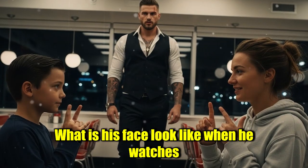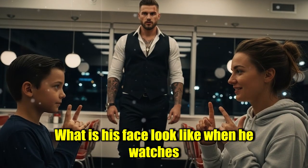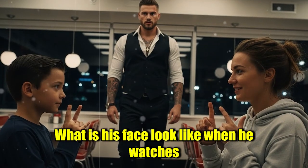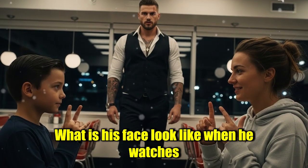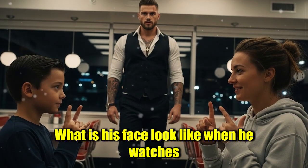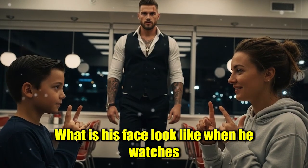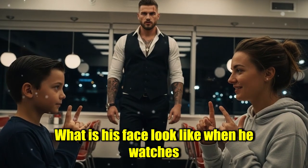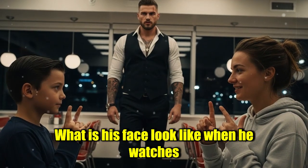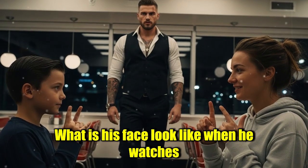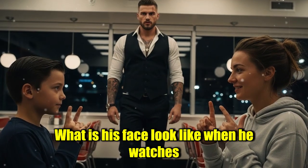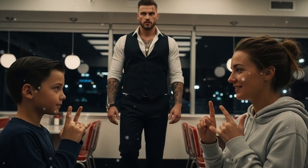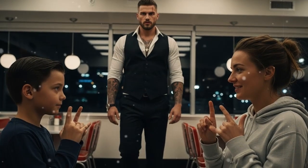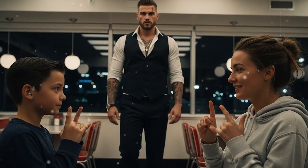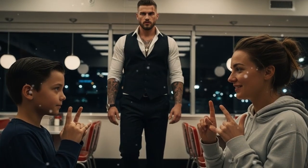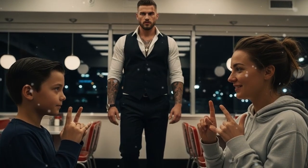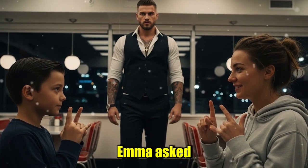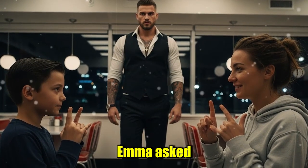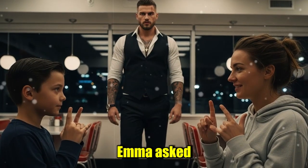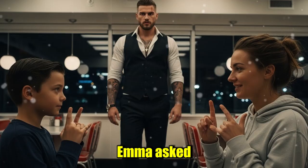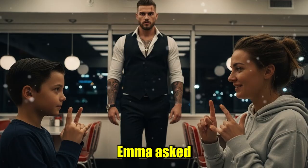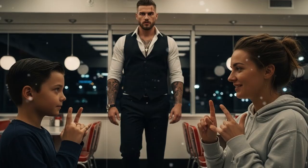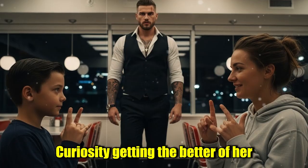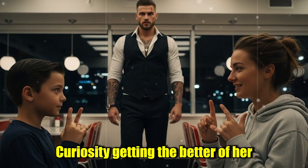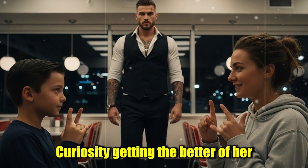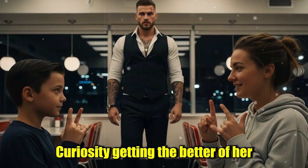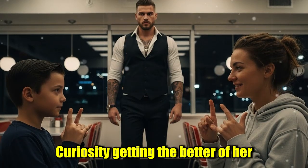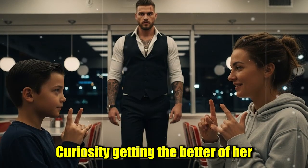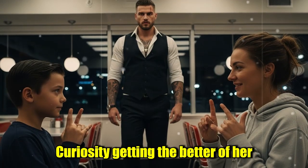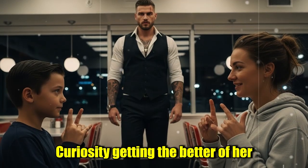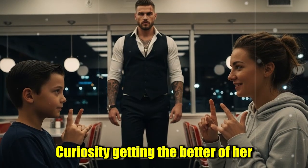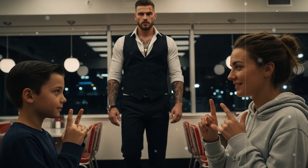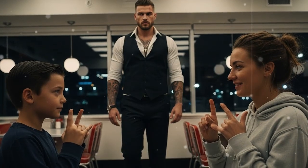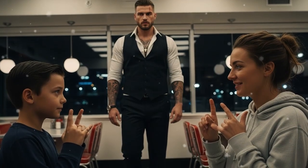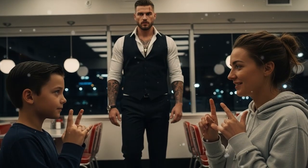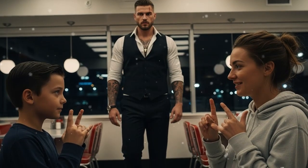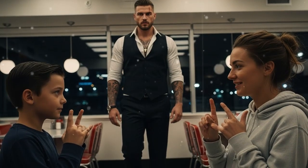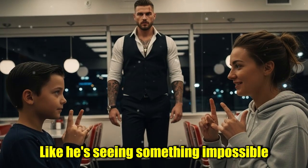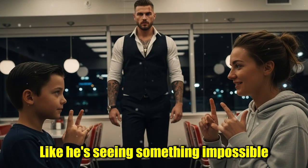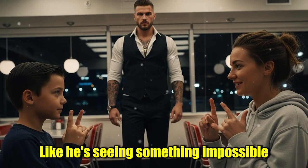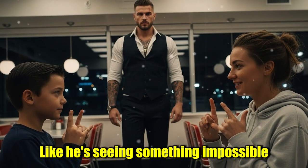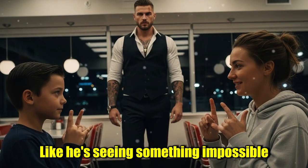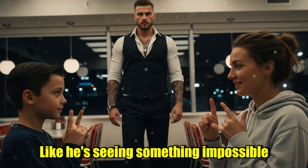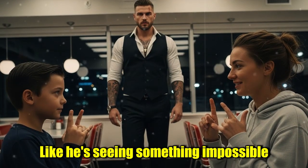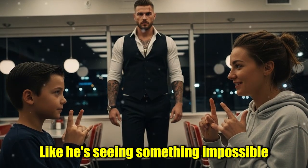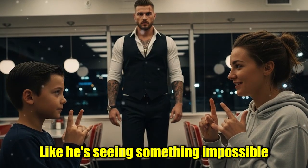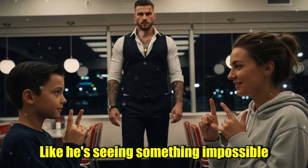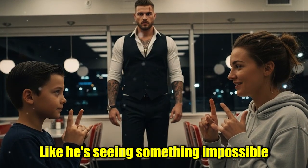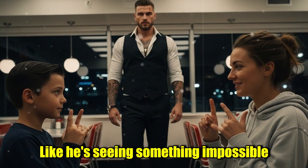his face look like when he watches?" Emma asked, curiosity getting the better of her. "Like he's seeing something